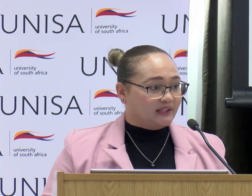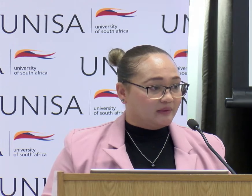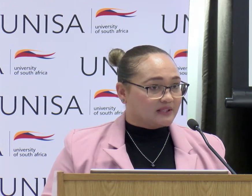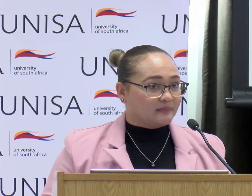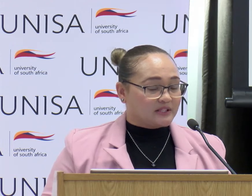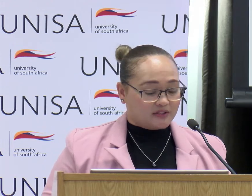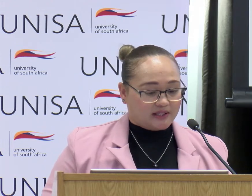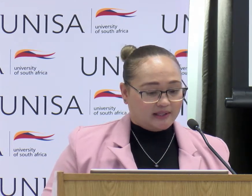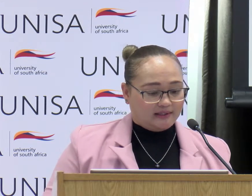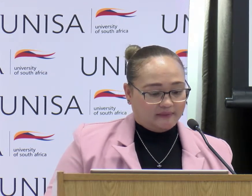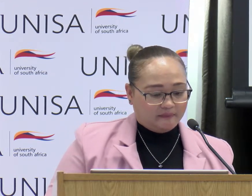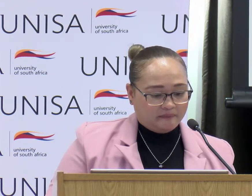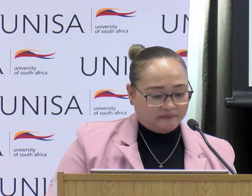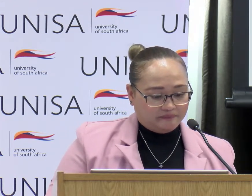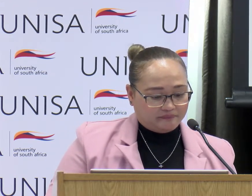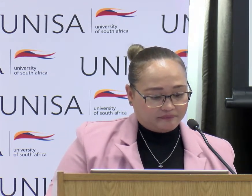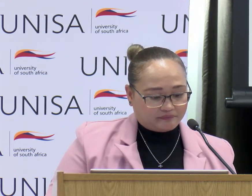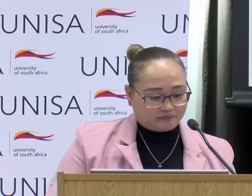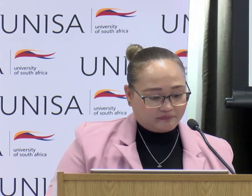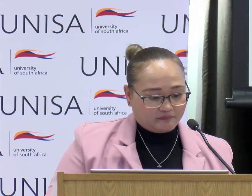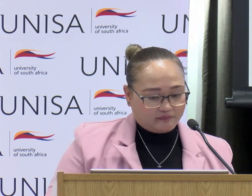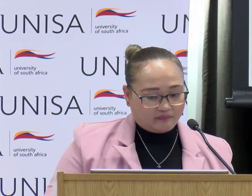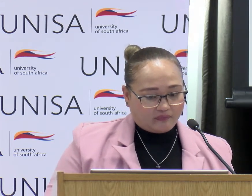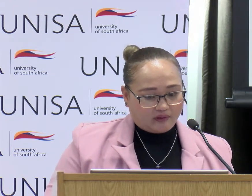of multilingualism in society.